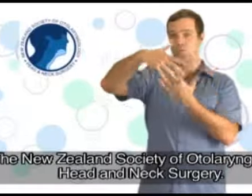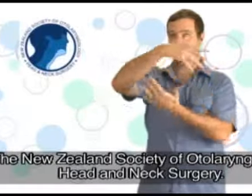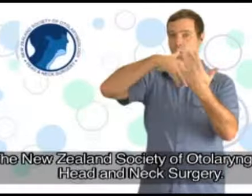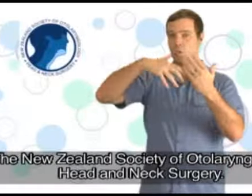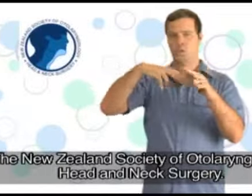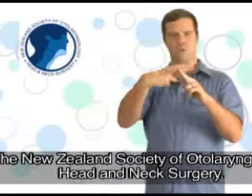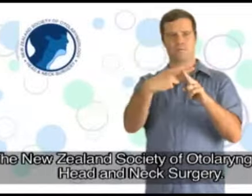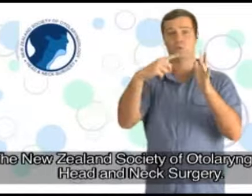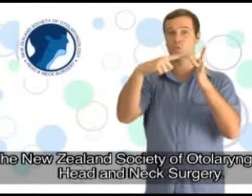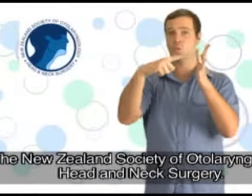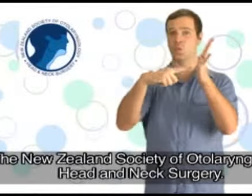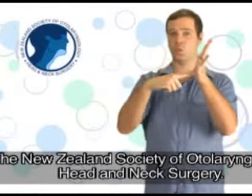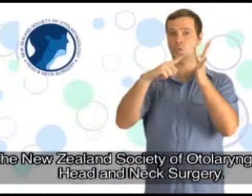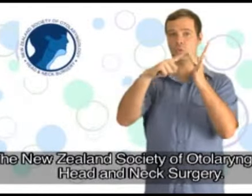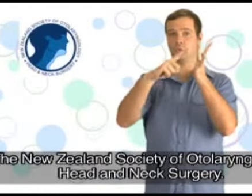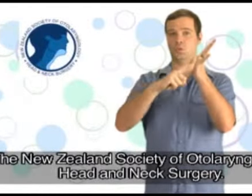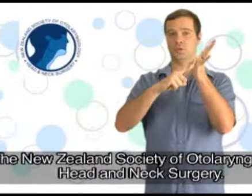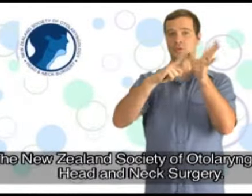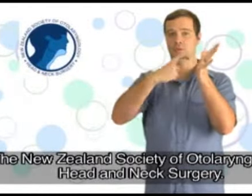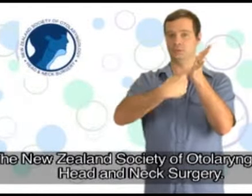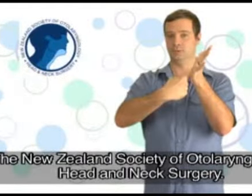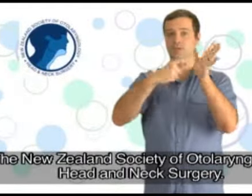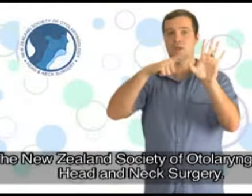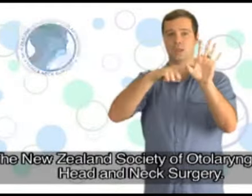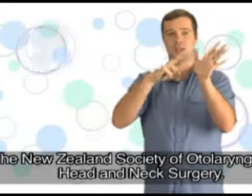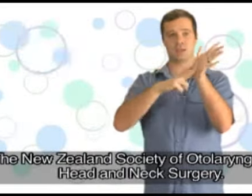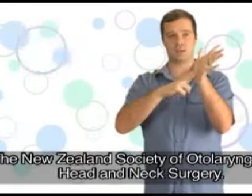The New Zealand Society of Otolaryngology, Head and Neck Surgery,